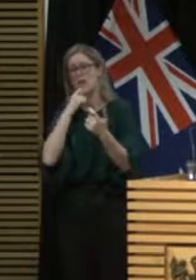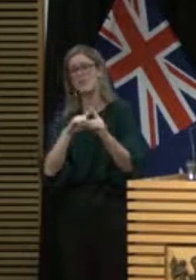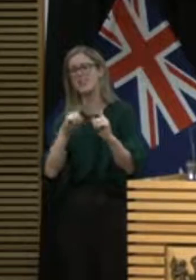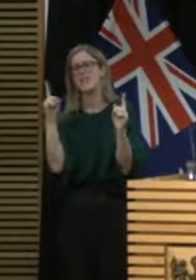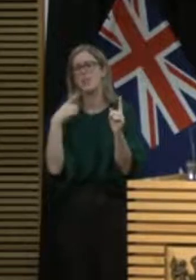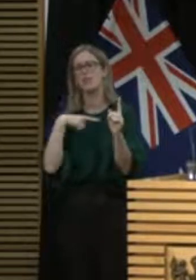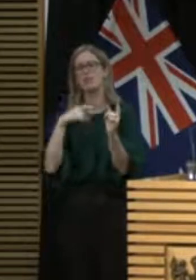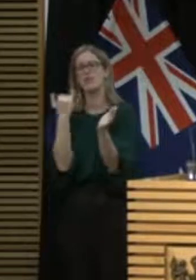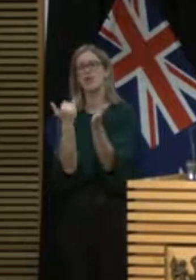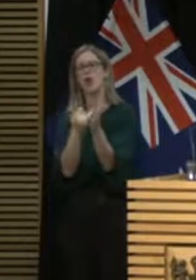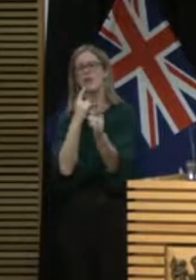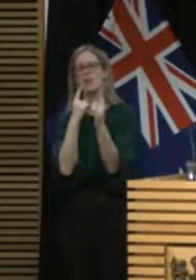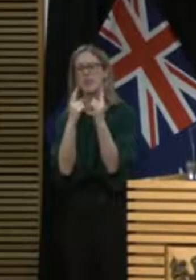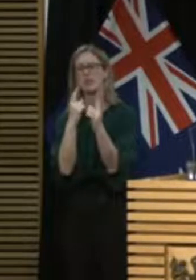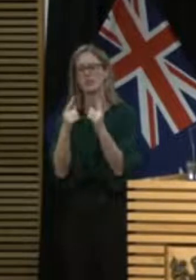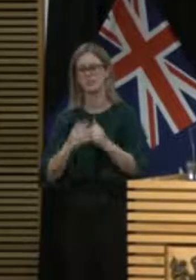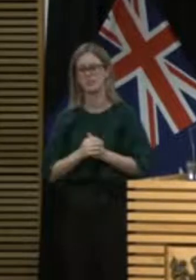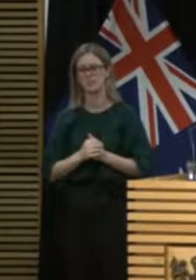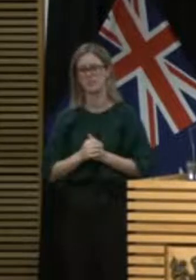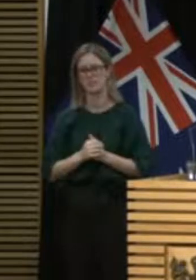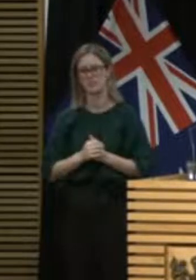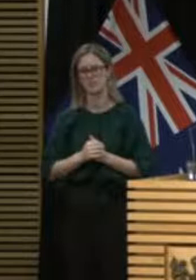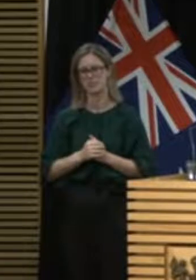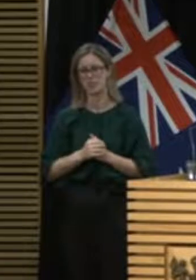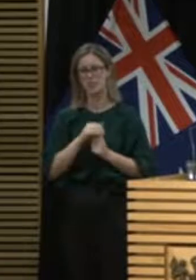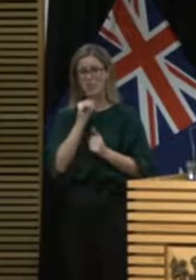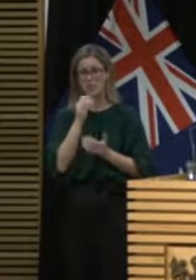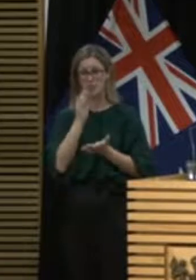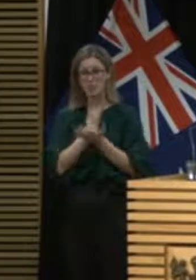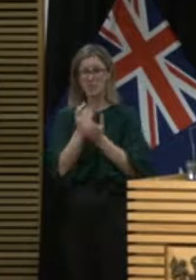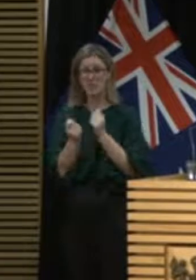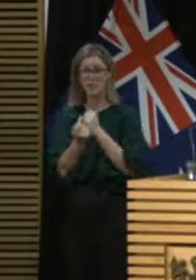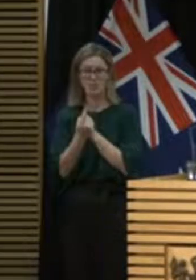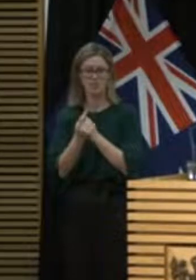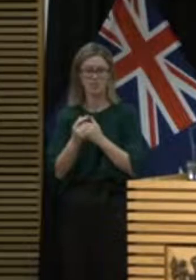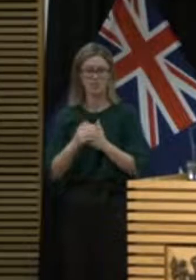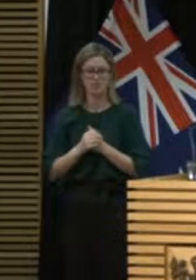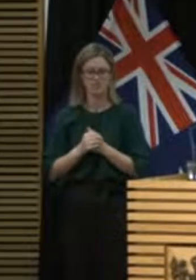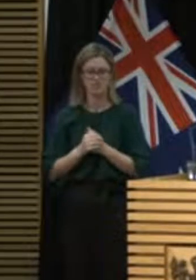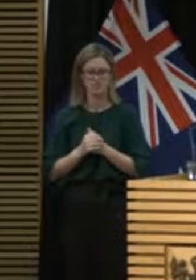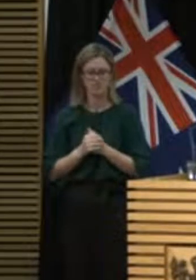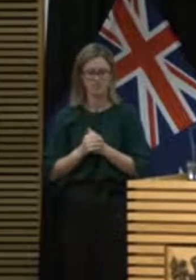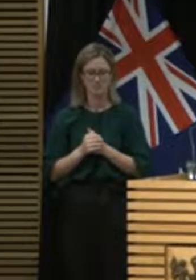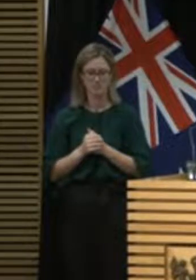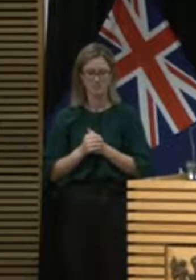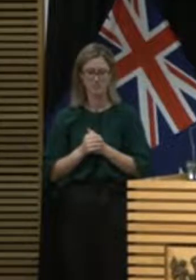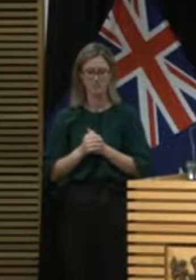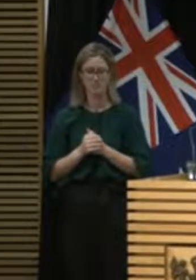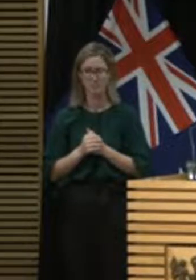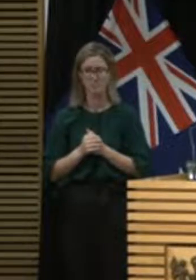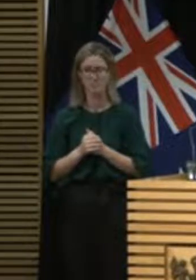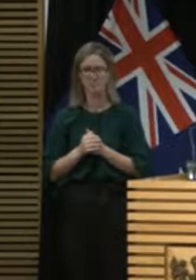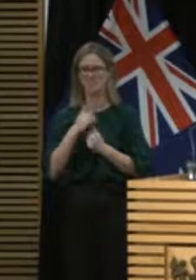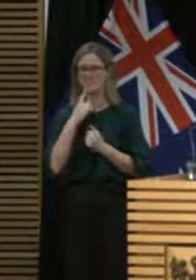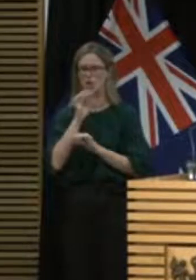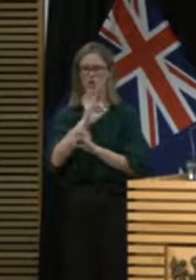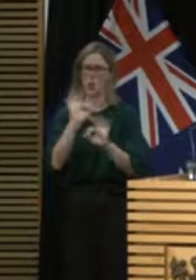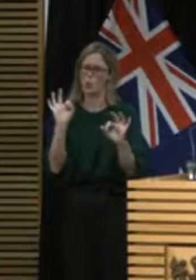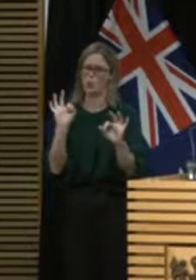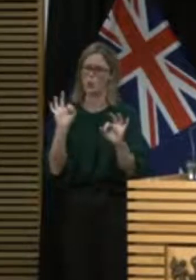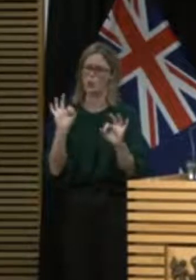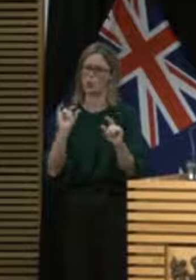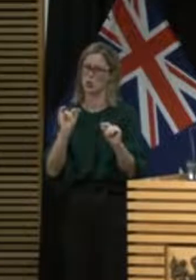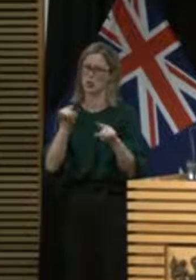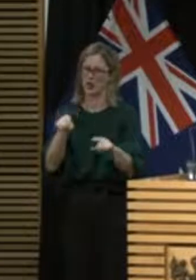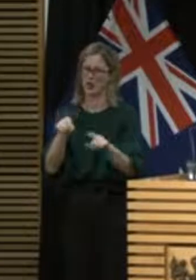well-being. So clearly, it's if this is happening, it's just I just strongly discourage people from doing that. The problem